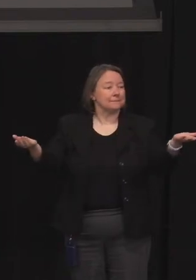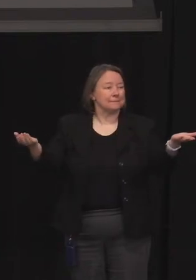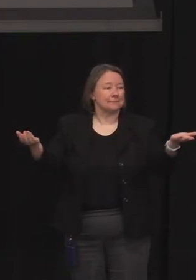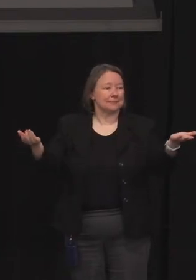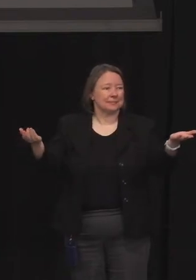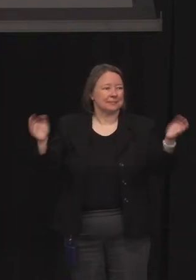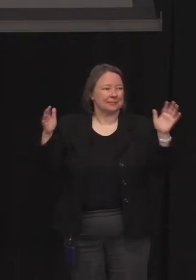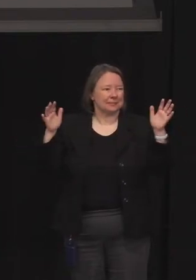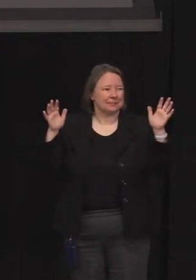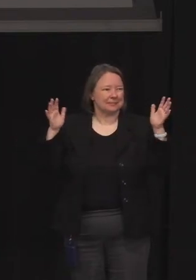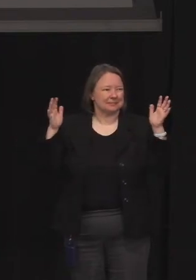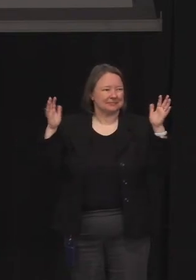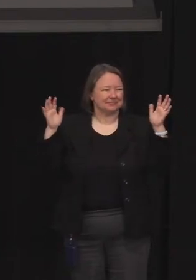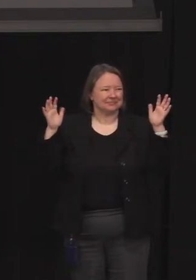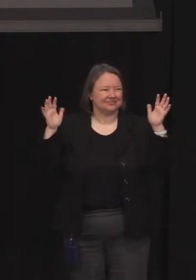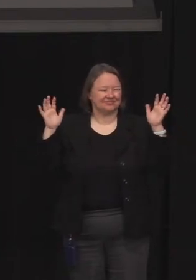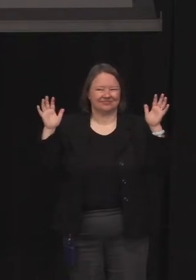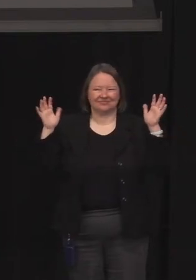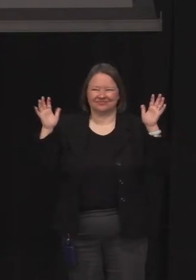So Charitha,